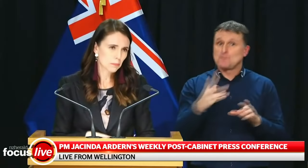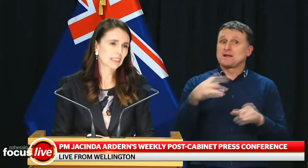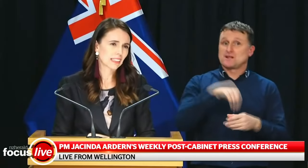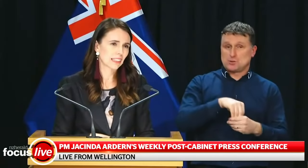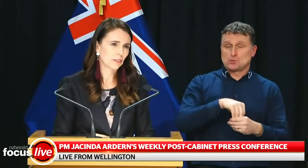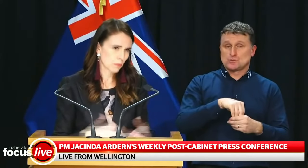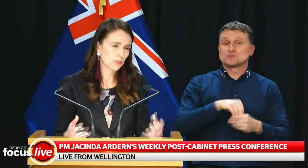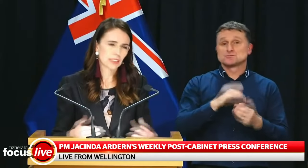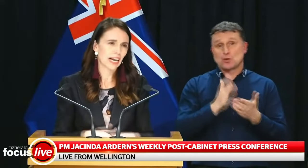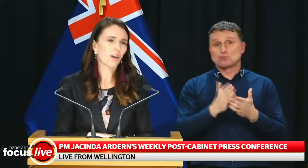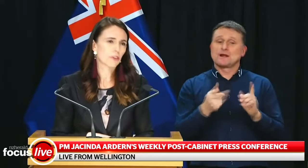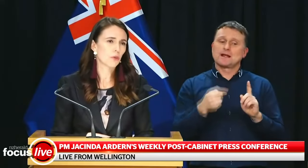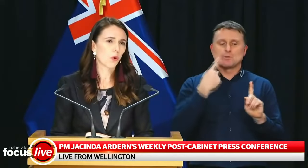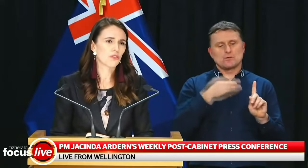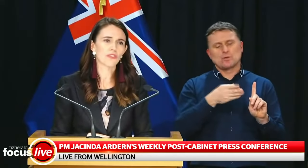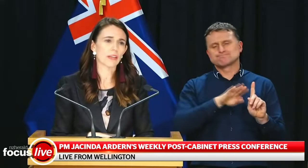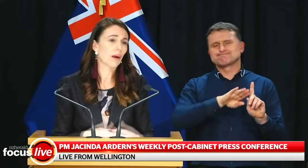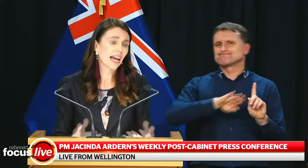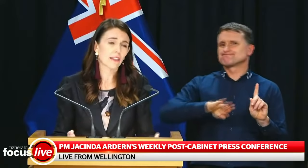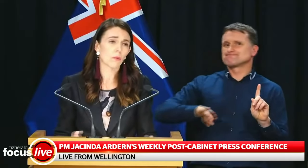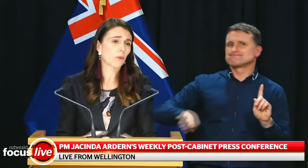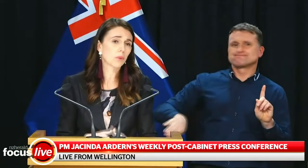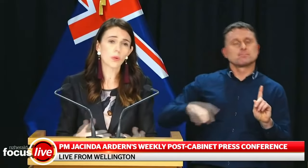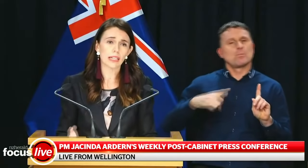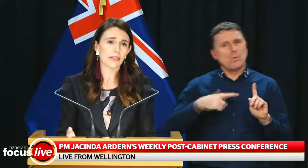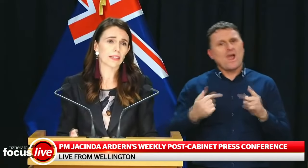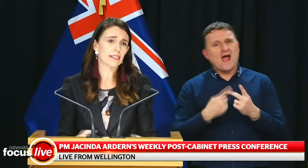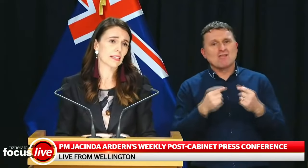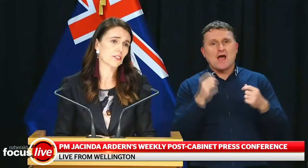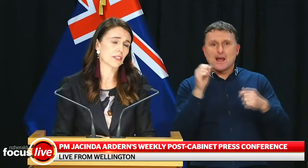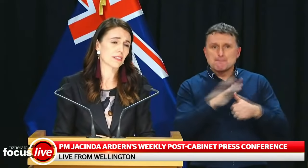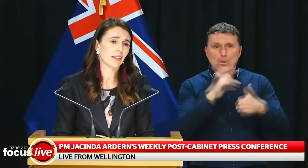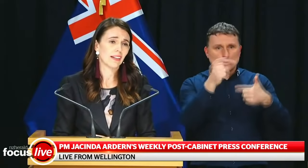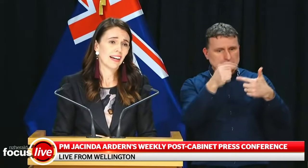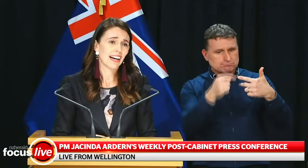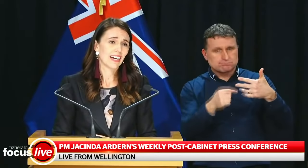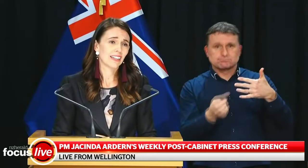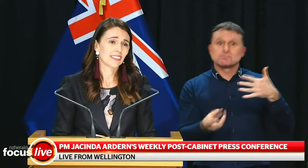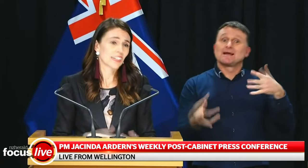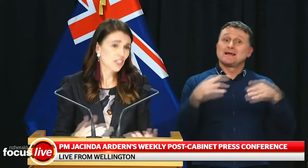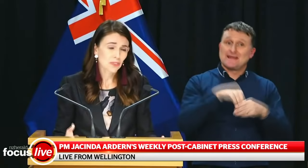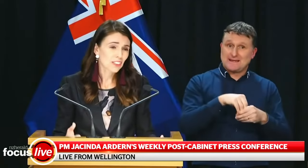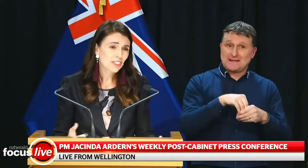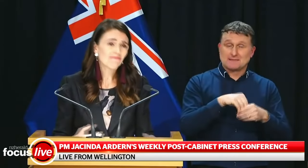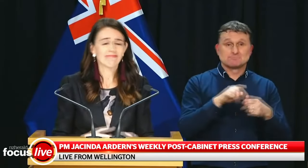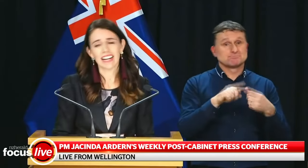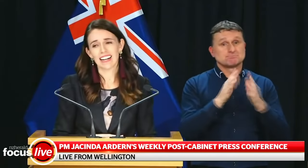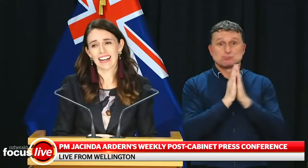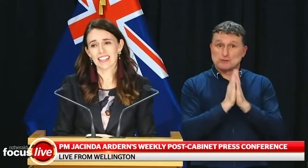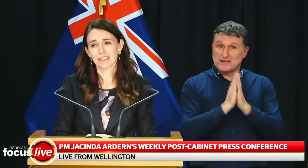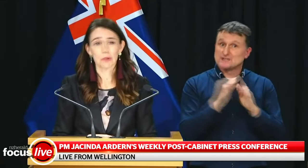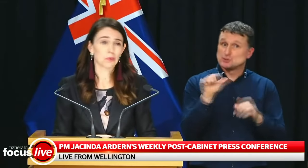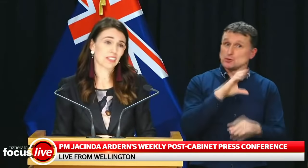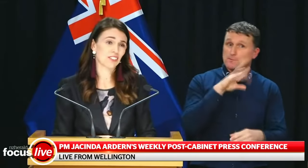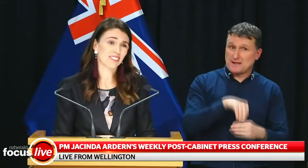we explicitly removed it. Our view was that there were other more important areas such as religion and of course such